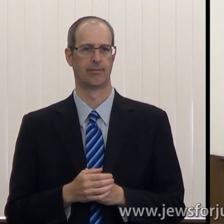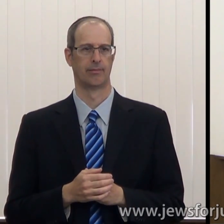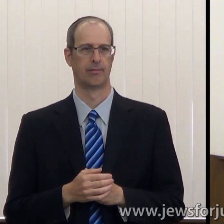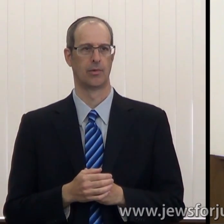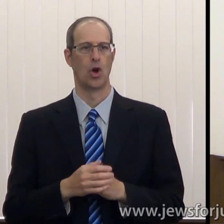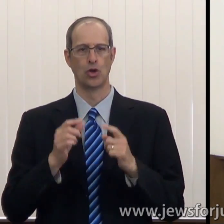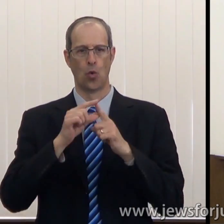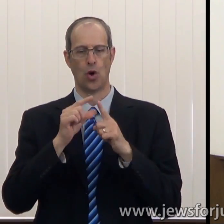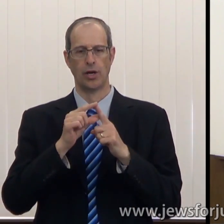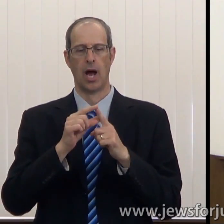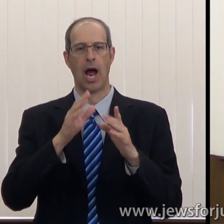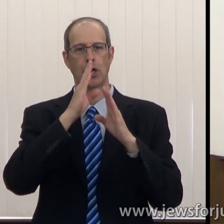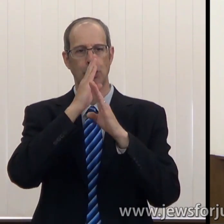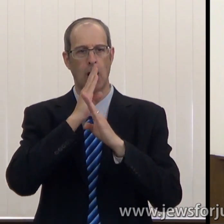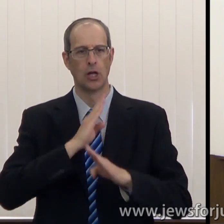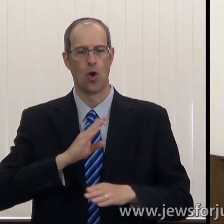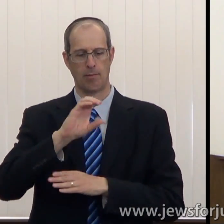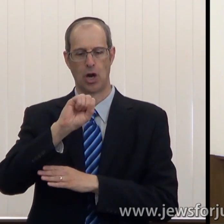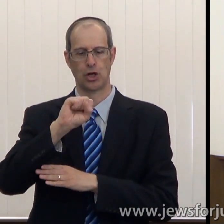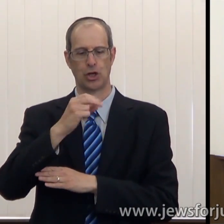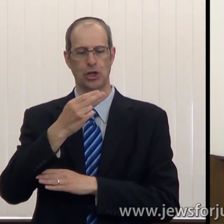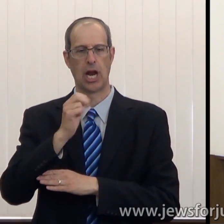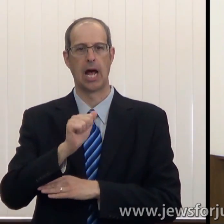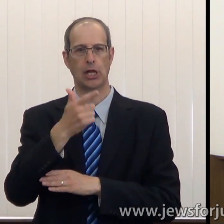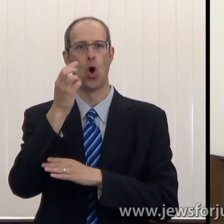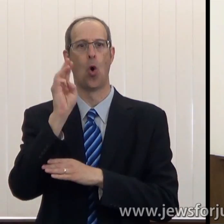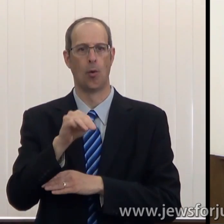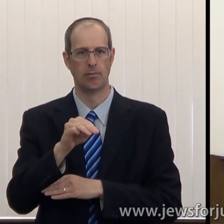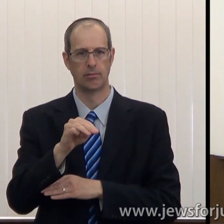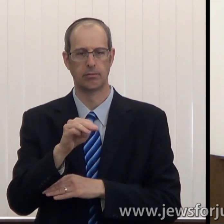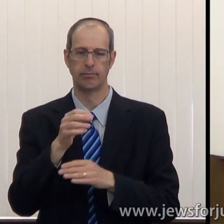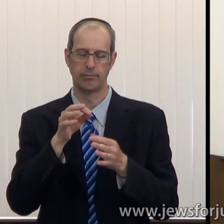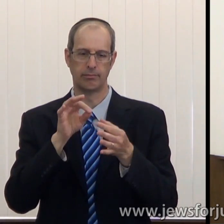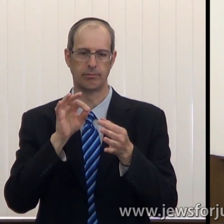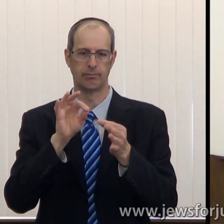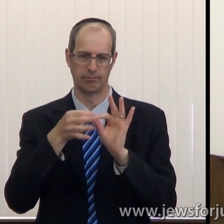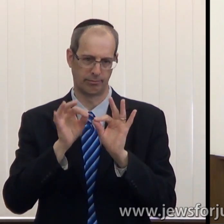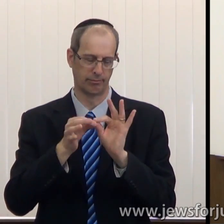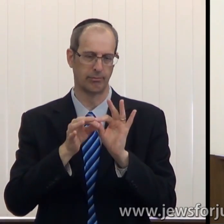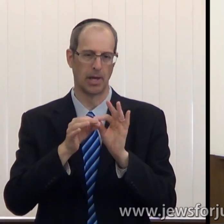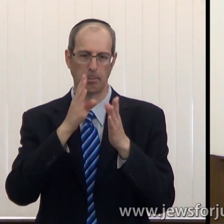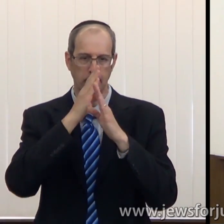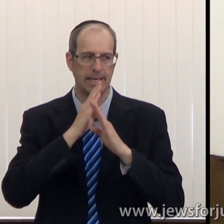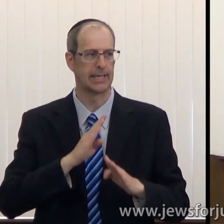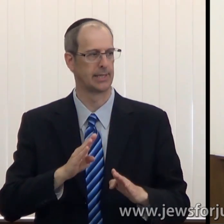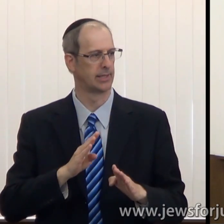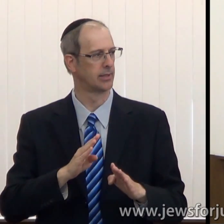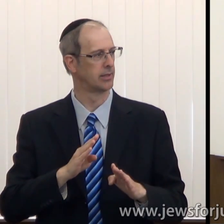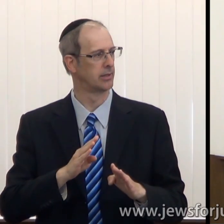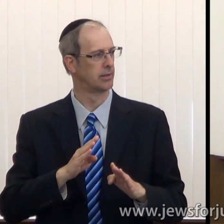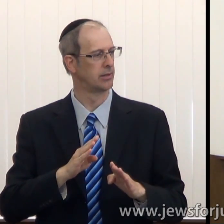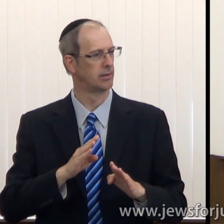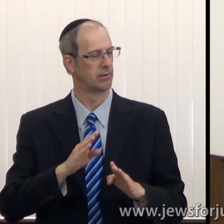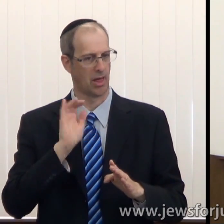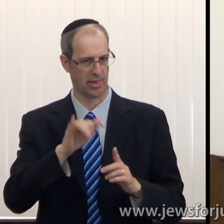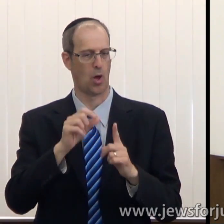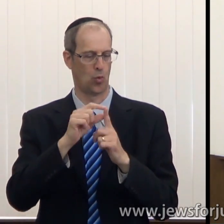So the word shalom, which we translate as peace, the word shalom